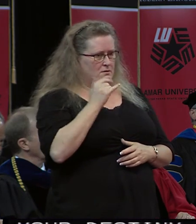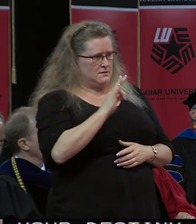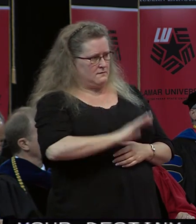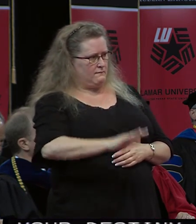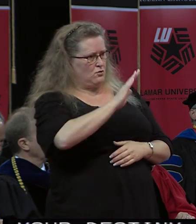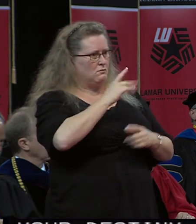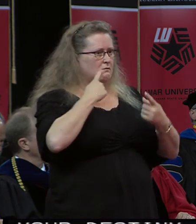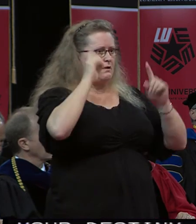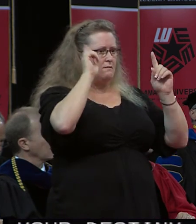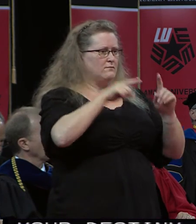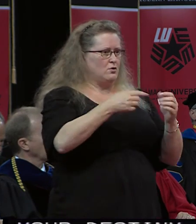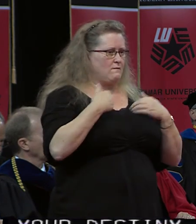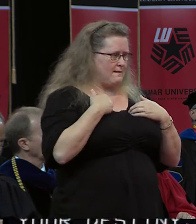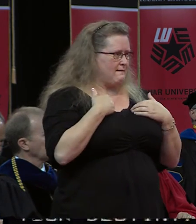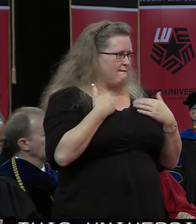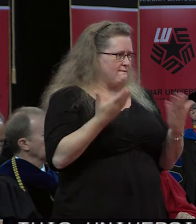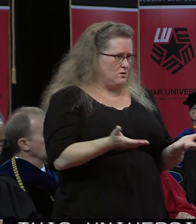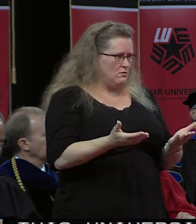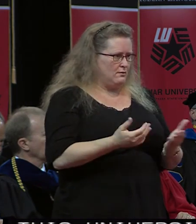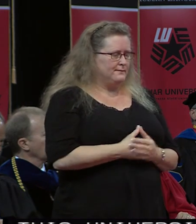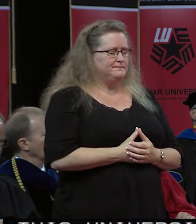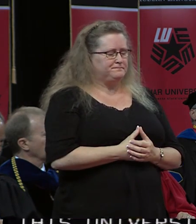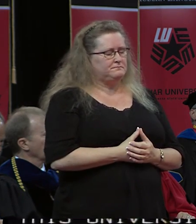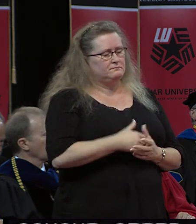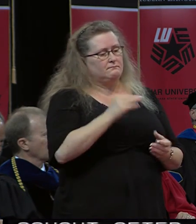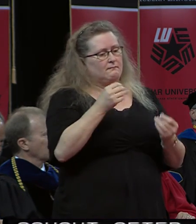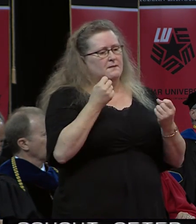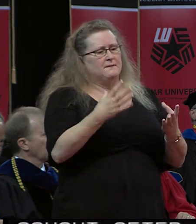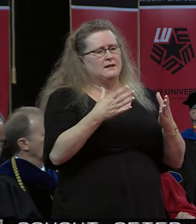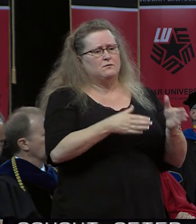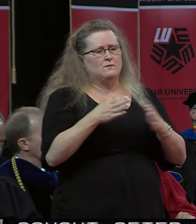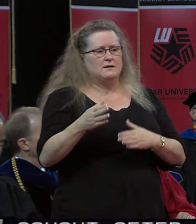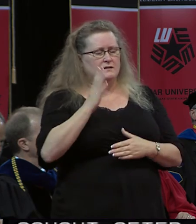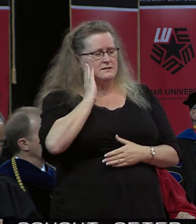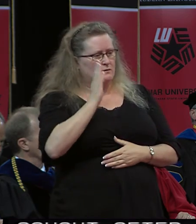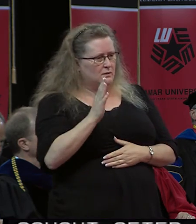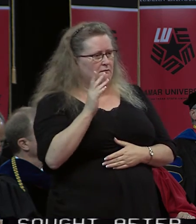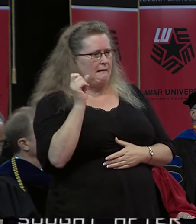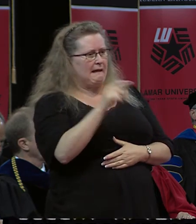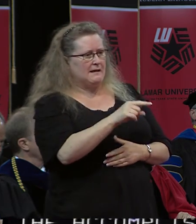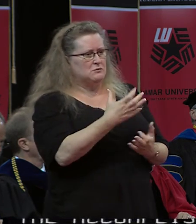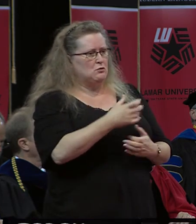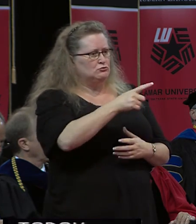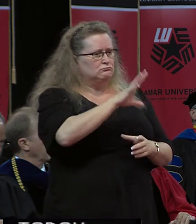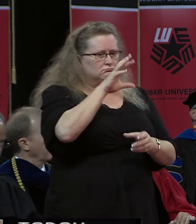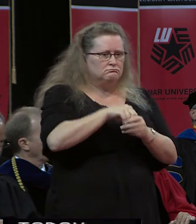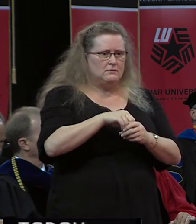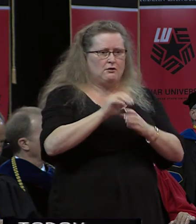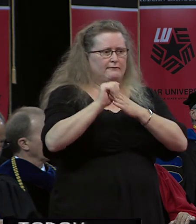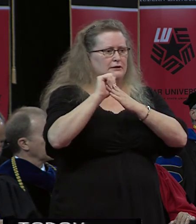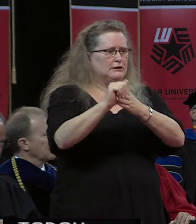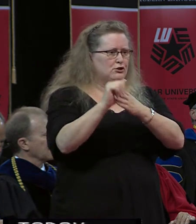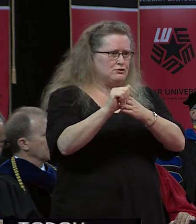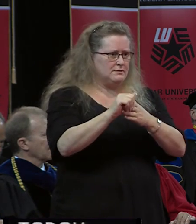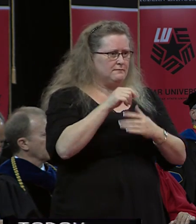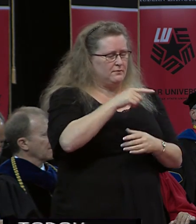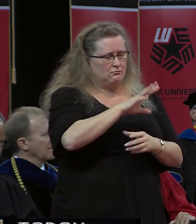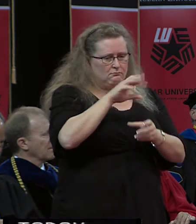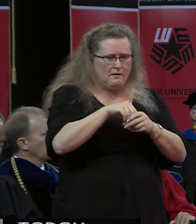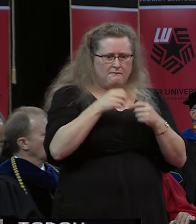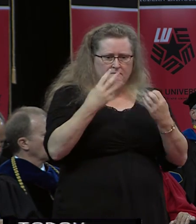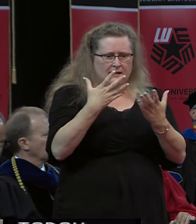you have here today. Now, in many ways, you're going to be asked to take leadership roles as you engage in the many changes, the certain